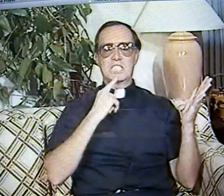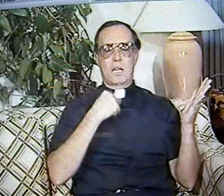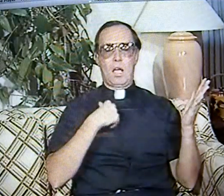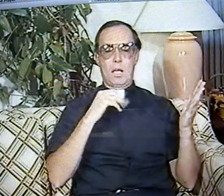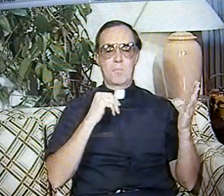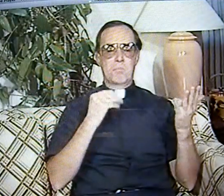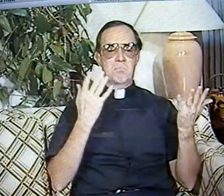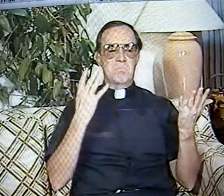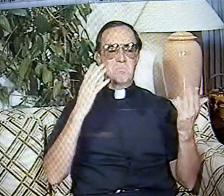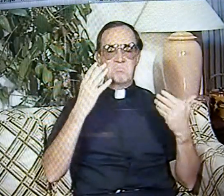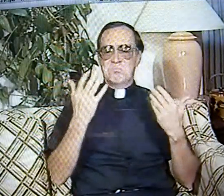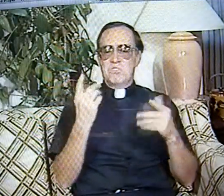mentioned nothing about that.